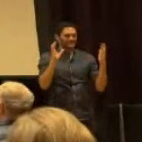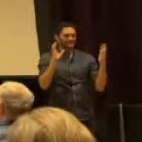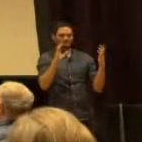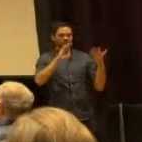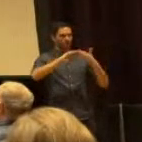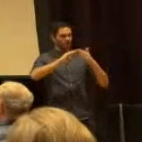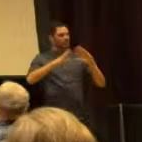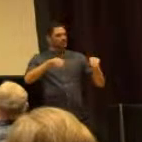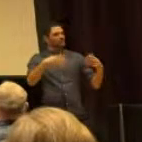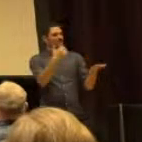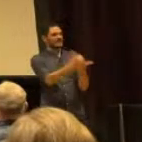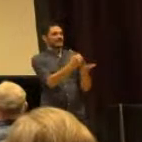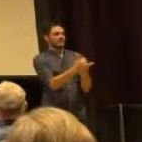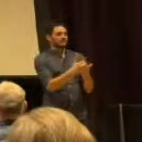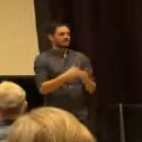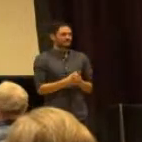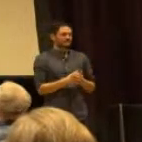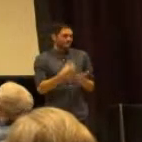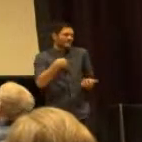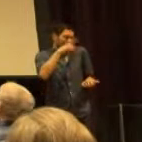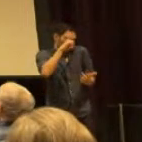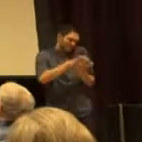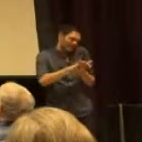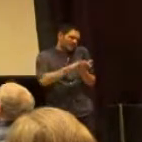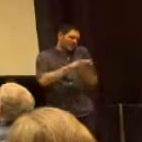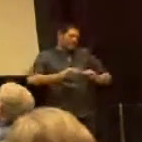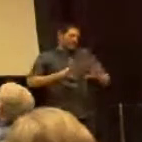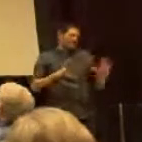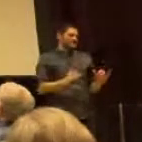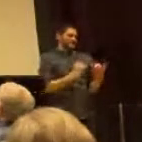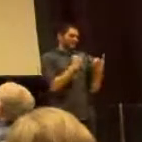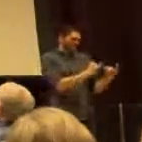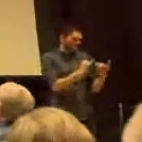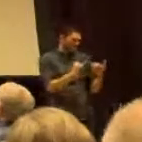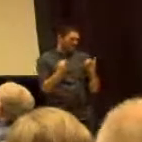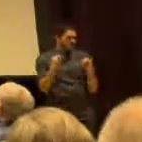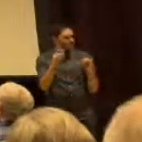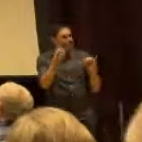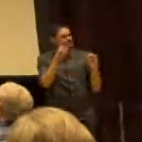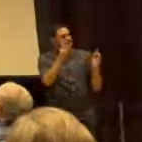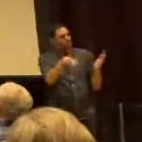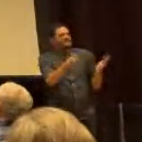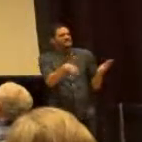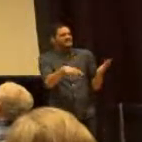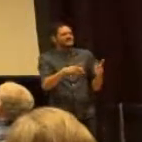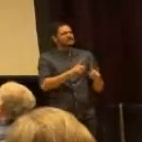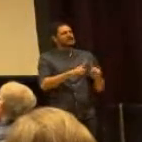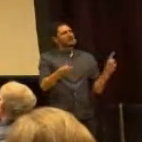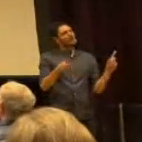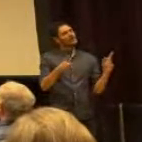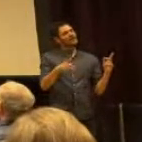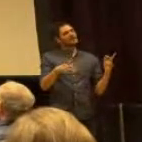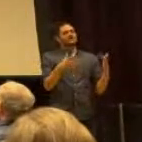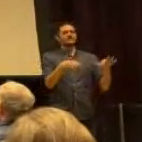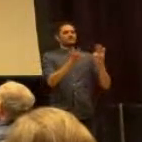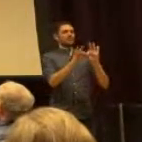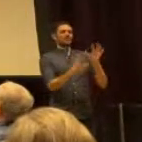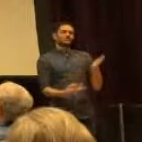it's a very individualized thing, and even just seeing how you can stand up for and support the people in your